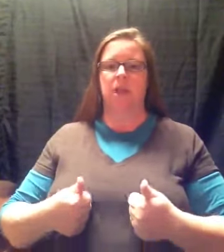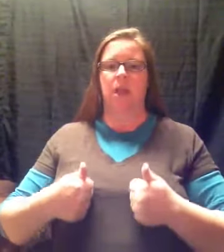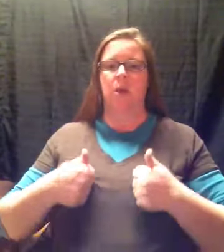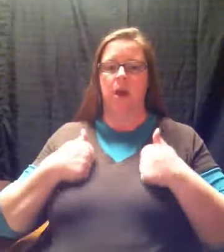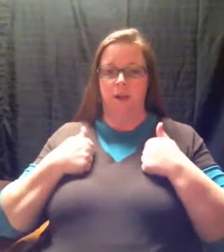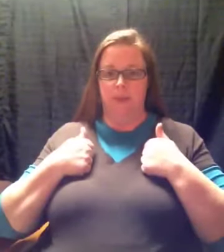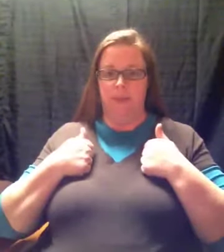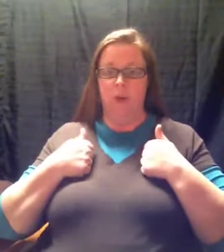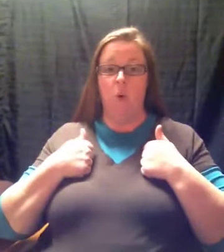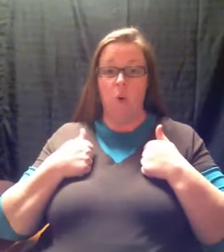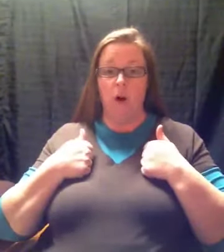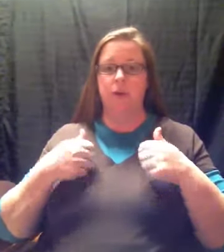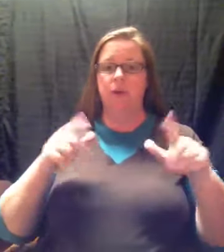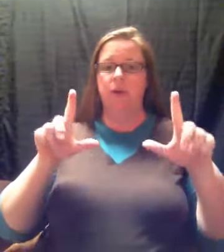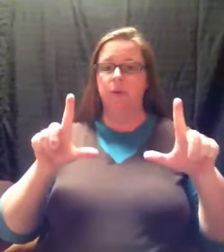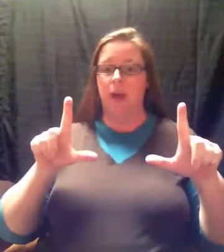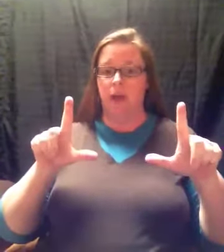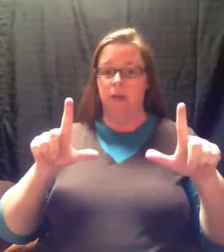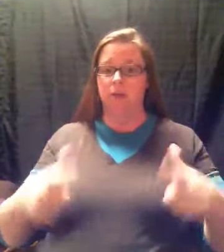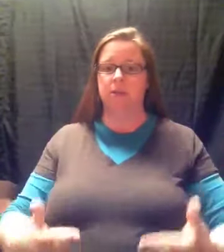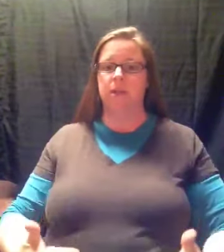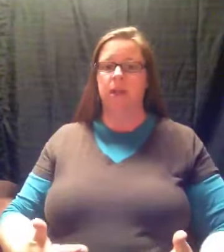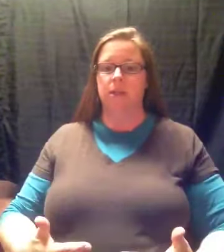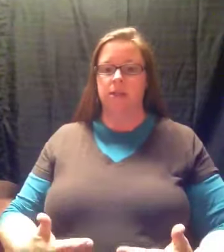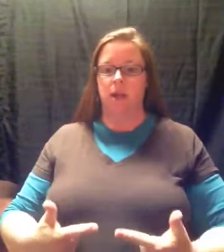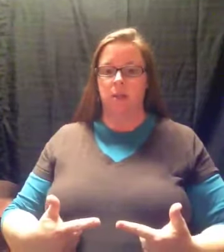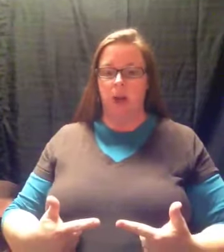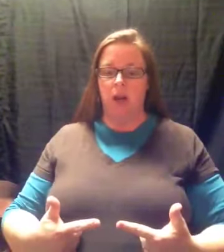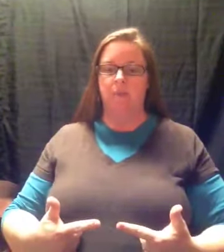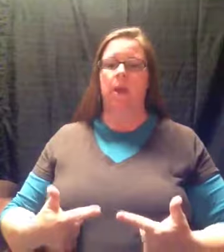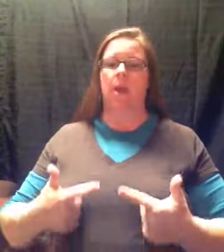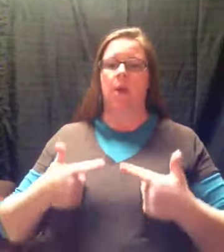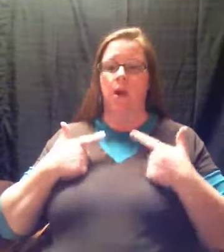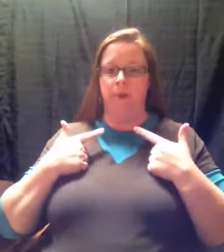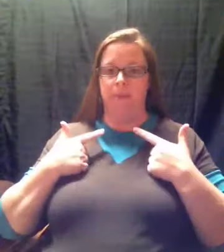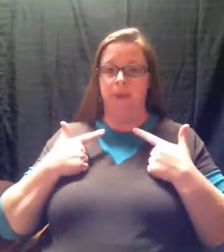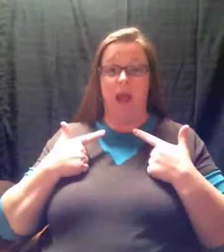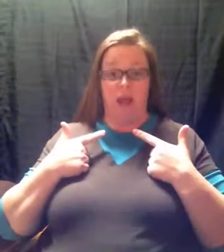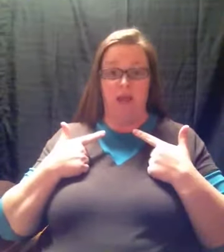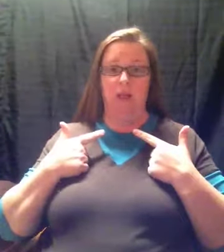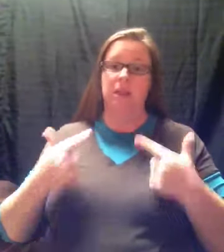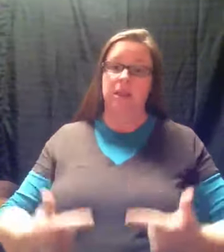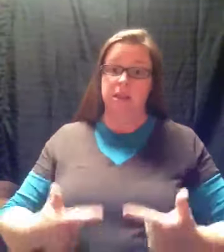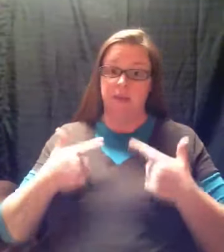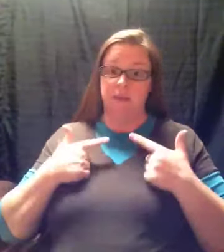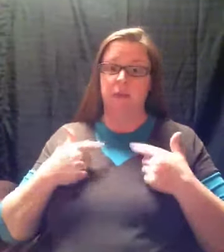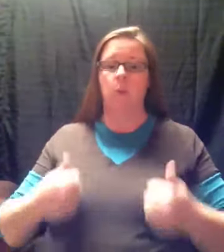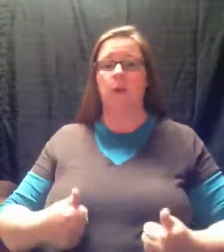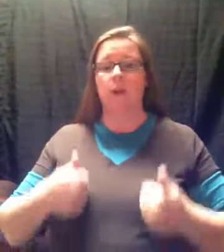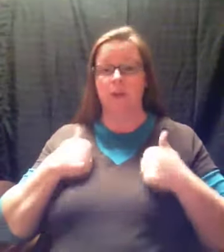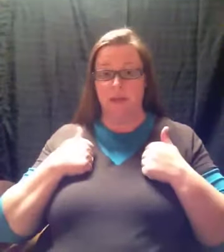go up. Or you can do L's, start at the bottom and go up. L, live or live.